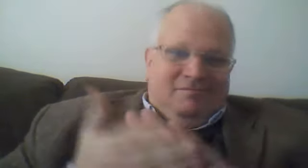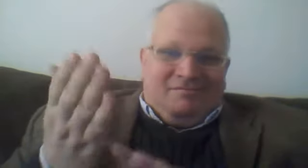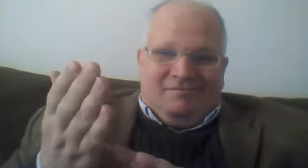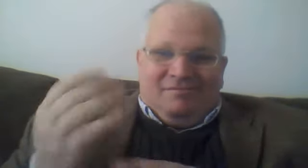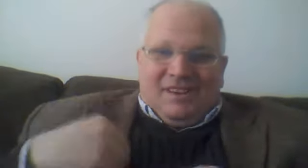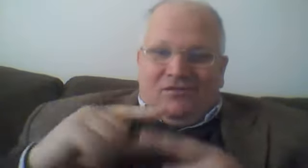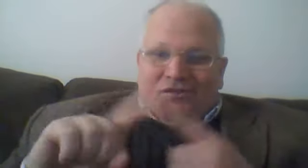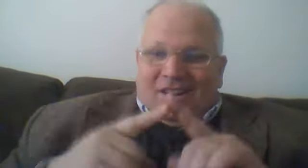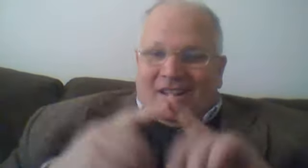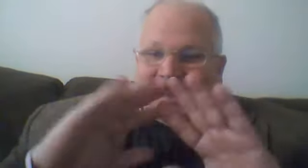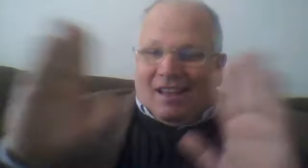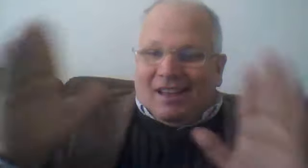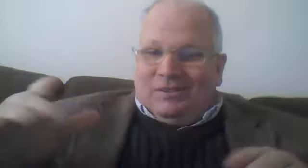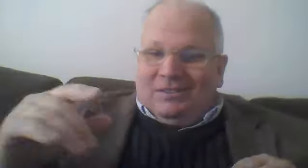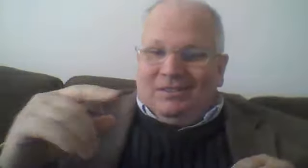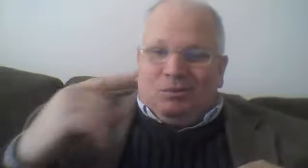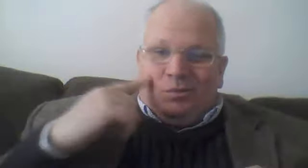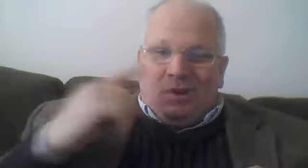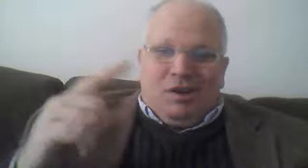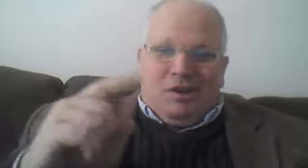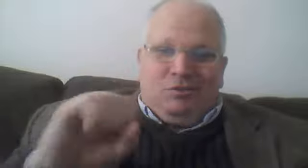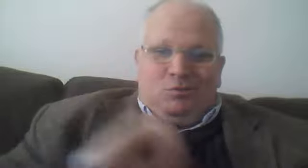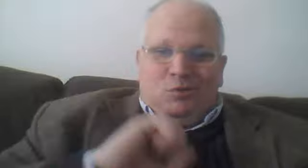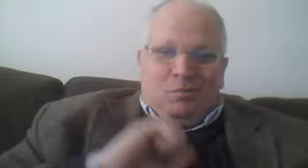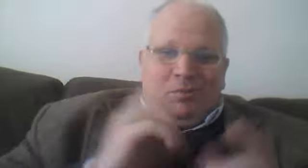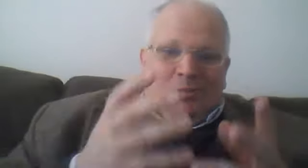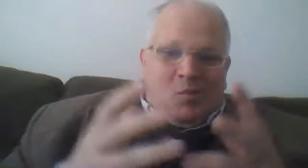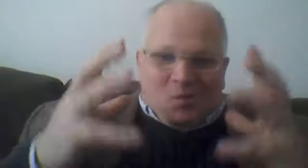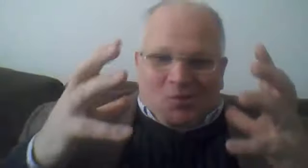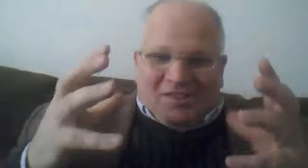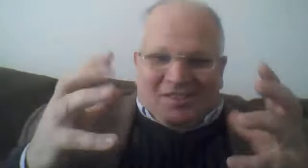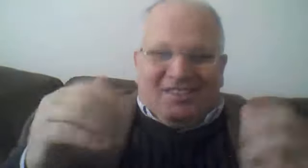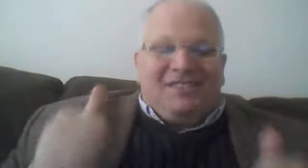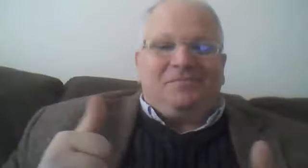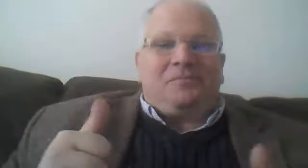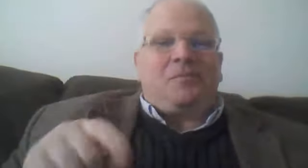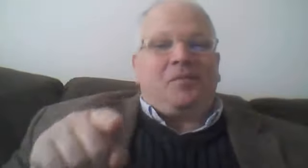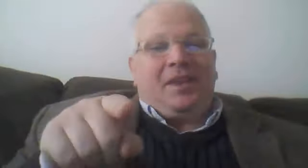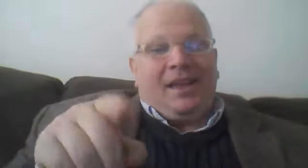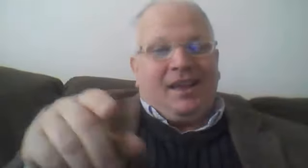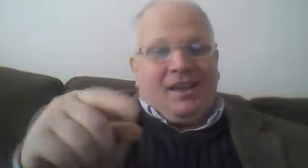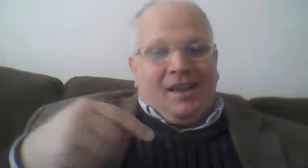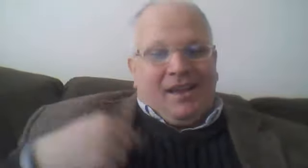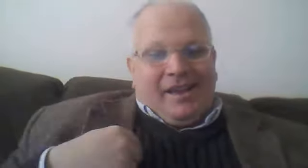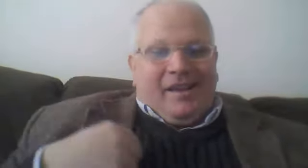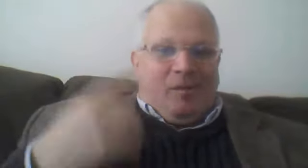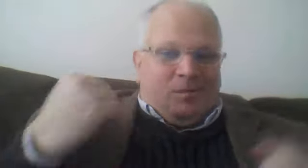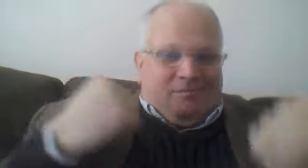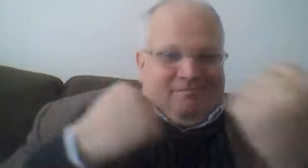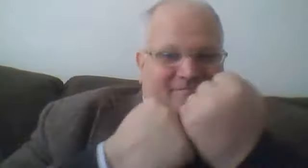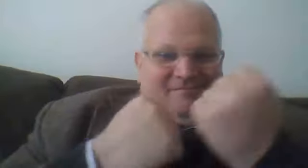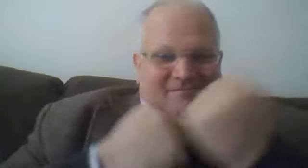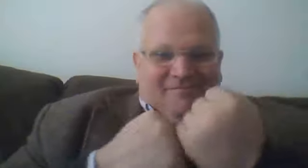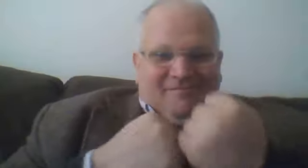bubbling. Honestly, it reaches the hard to reach places. I mean, the little gap between your teeth back then, I feel like it gets that. That decent sense of that. So